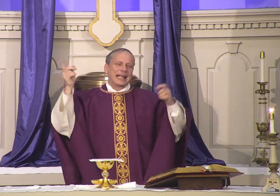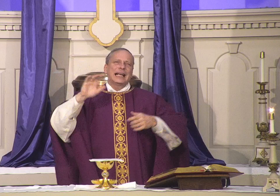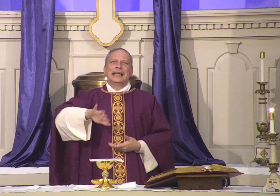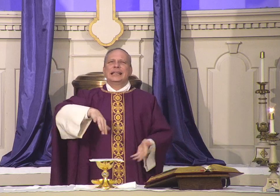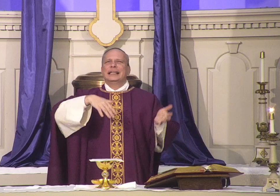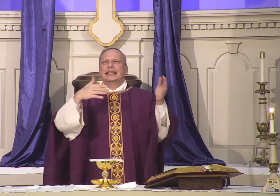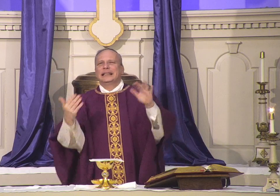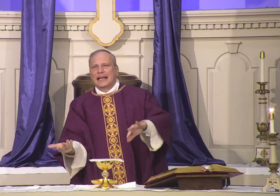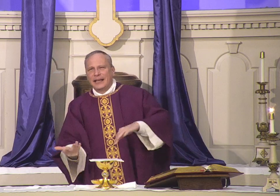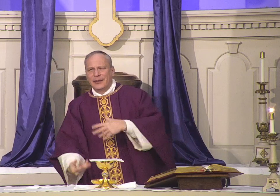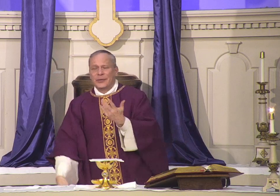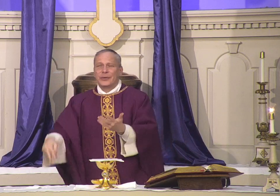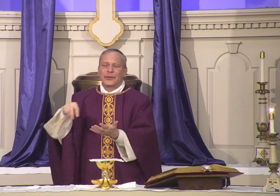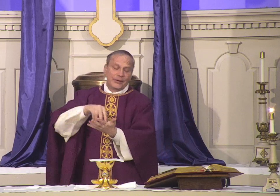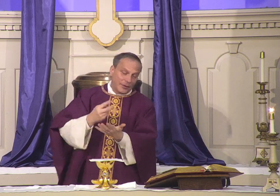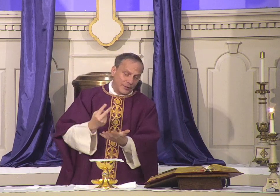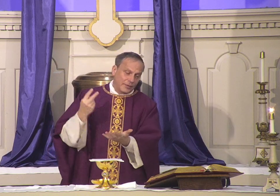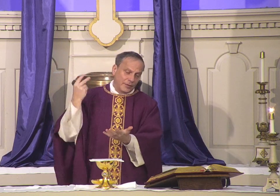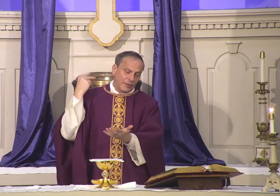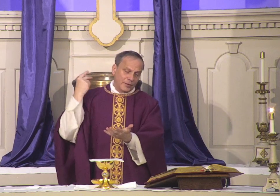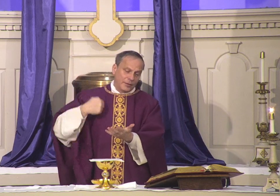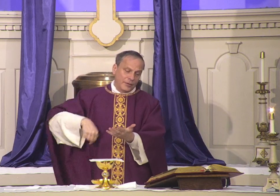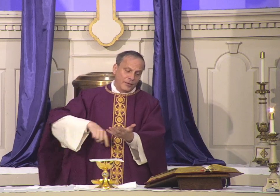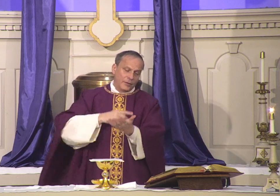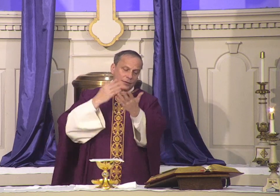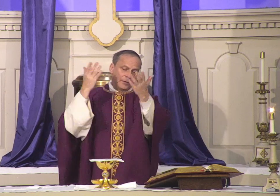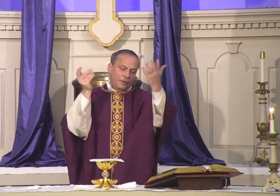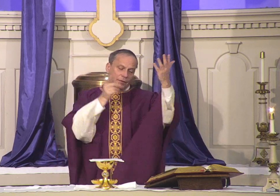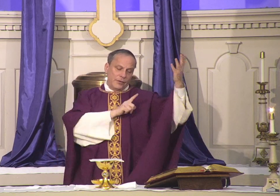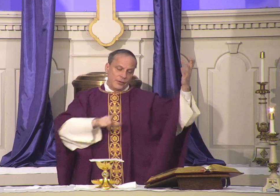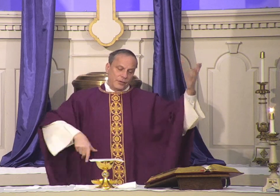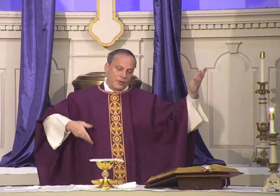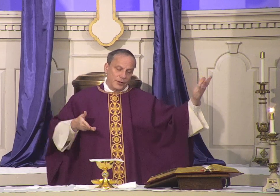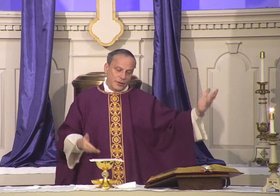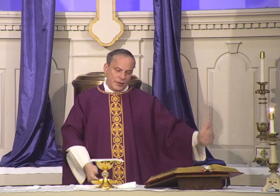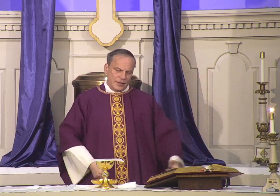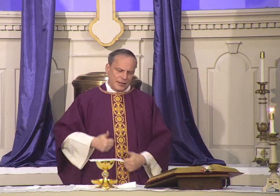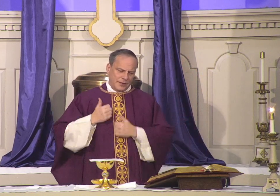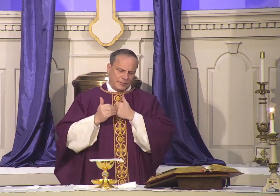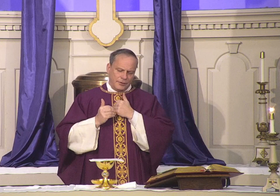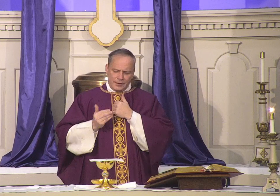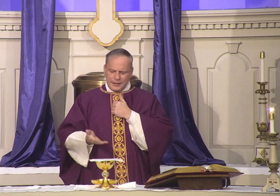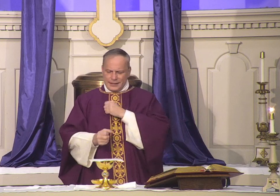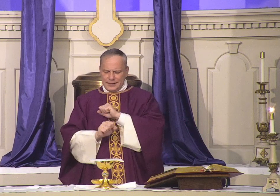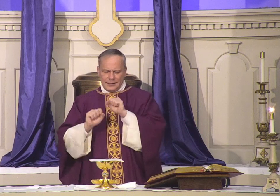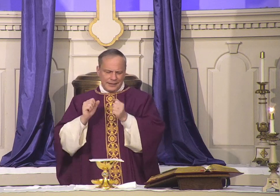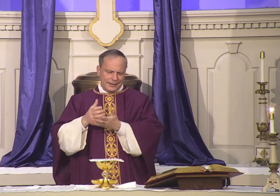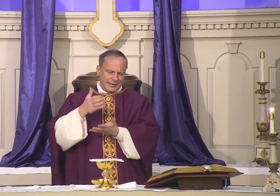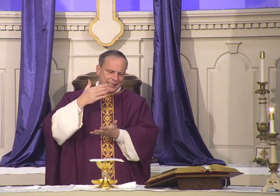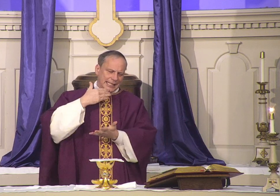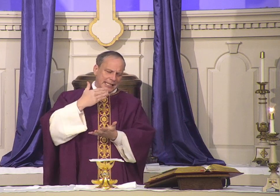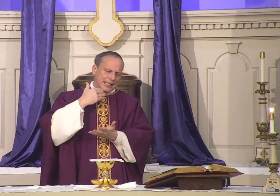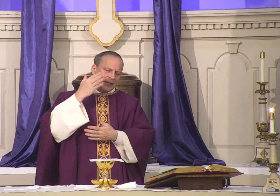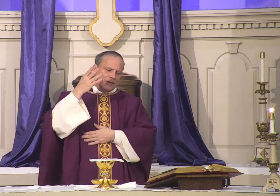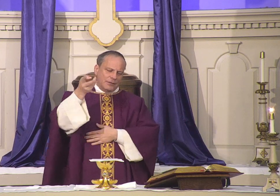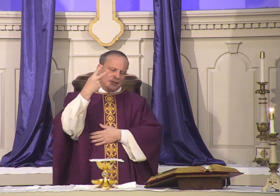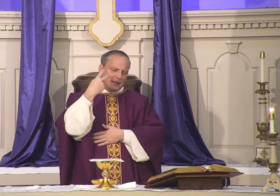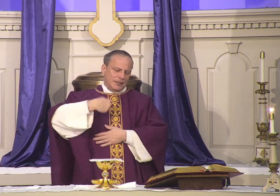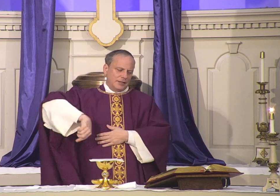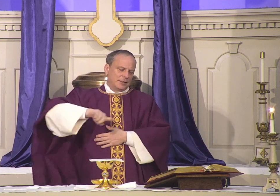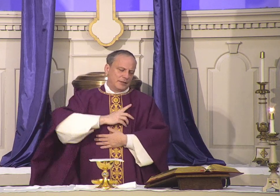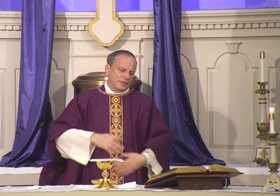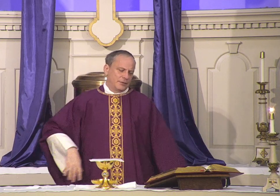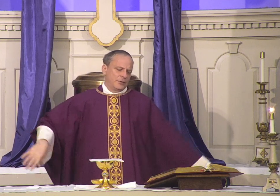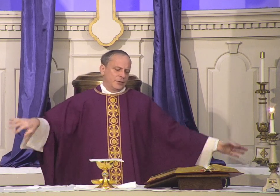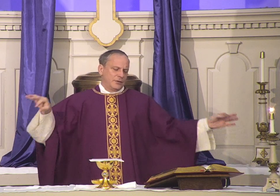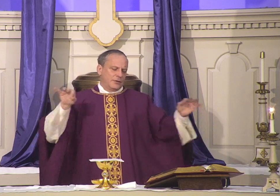Therefore, as we celebrate the memorial of his death and resurrection, we offer you, Lord, the bread of life and the